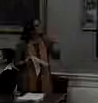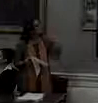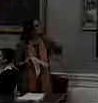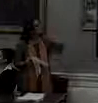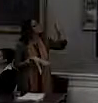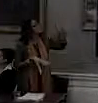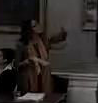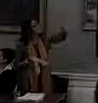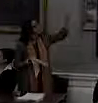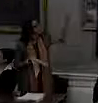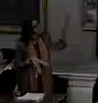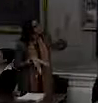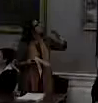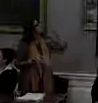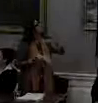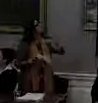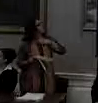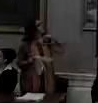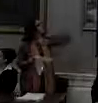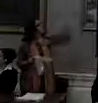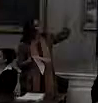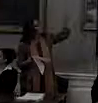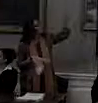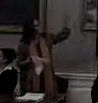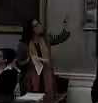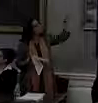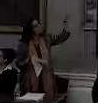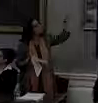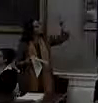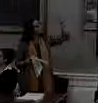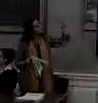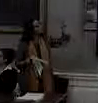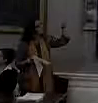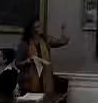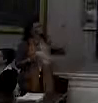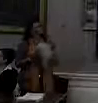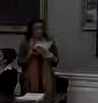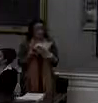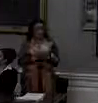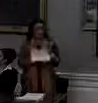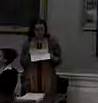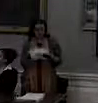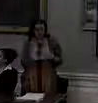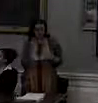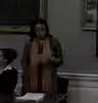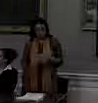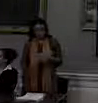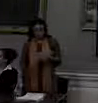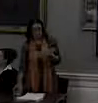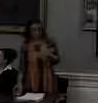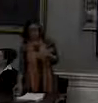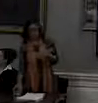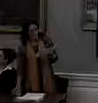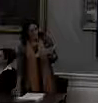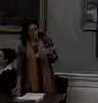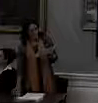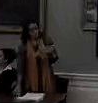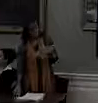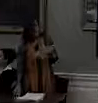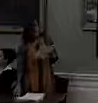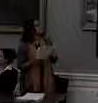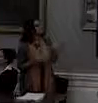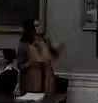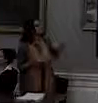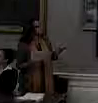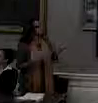espouse different pieces, but I've broadly put them in human rights education for global citizenship, human rights education for coexistence, and